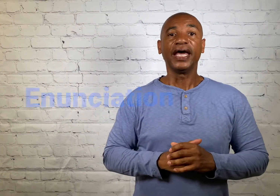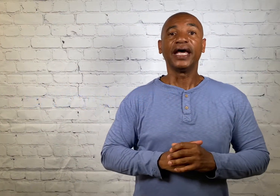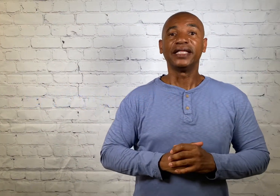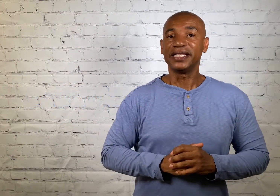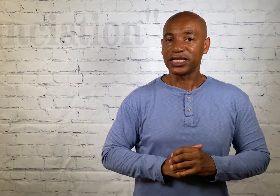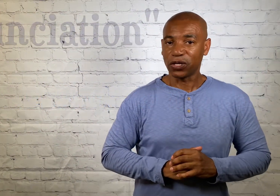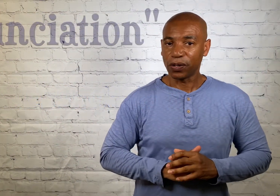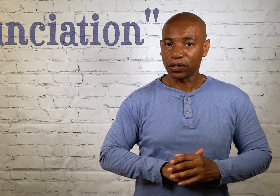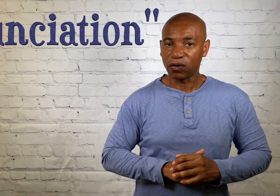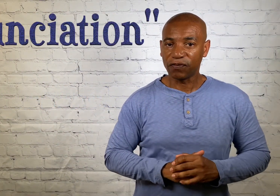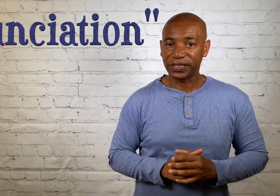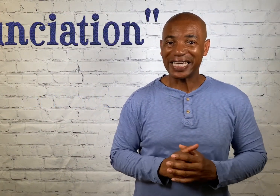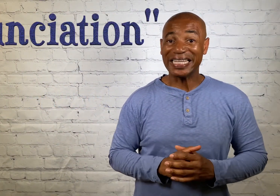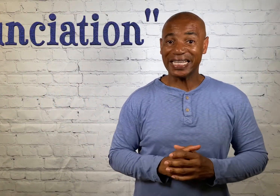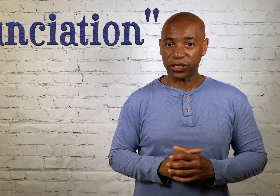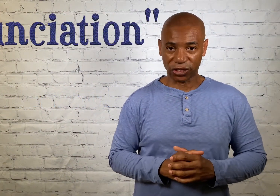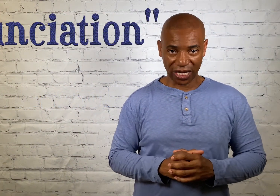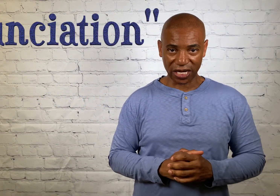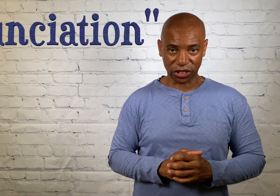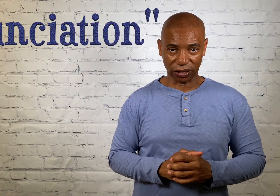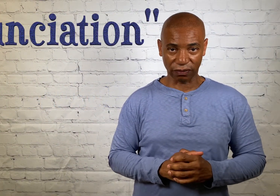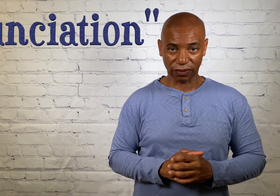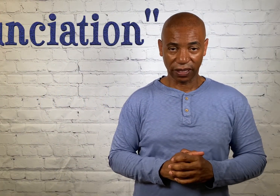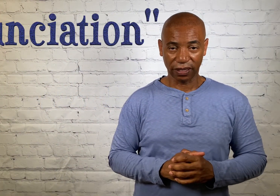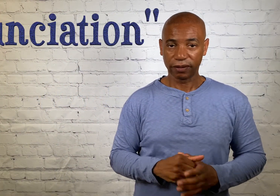The next one we're going to go over is enunciation.